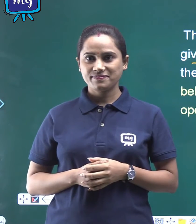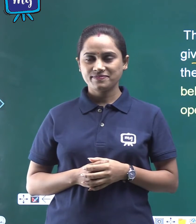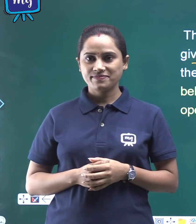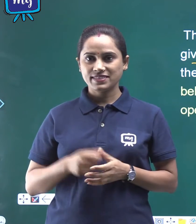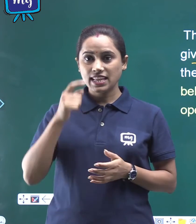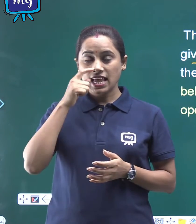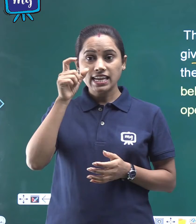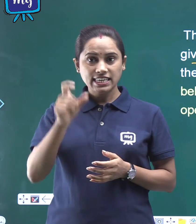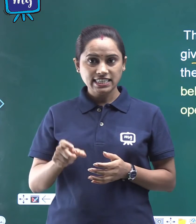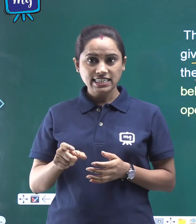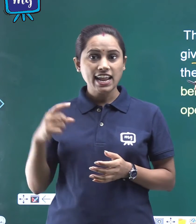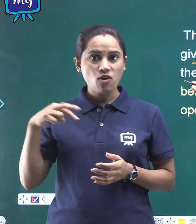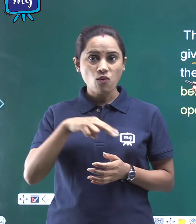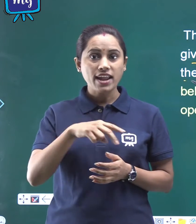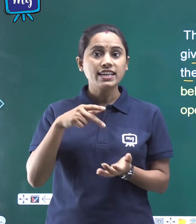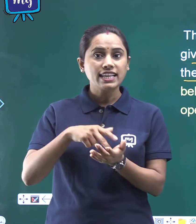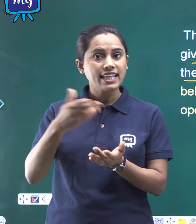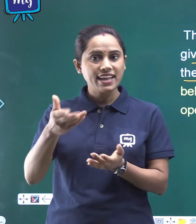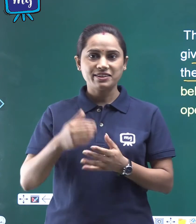She went there